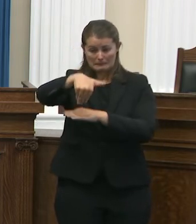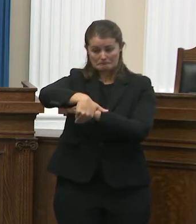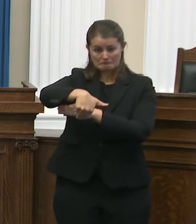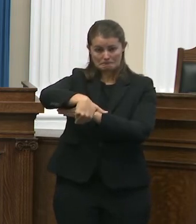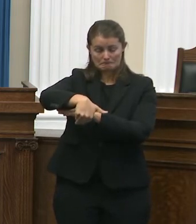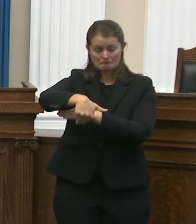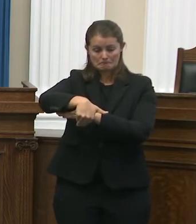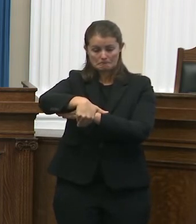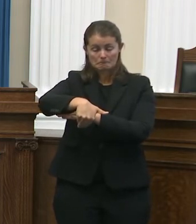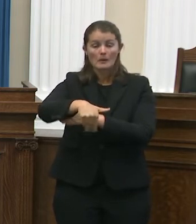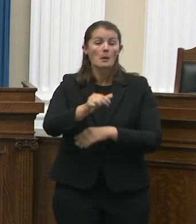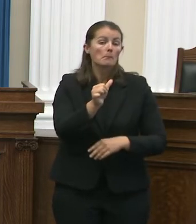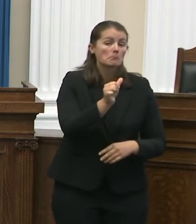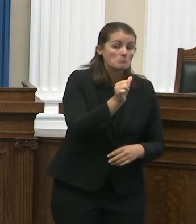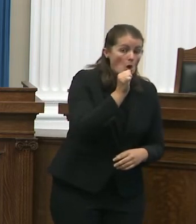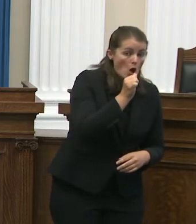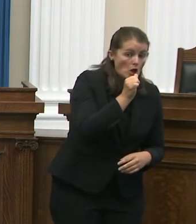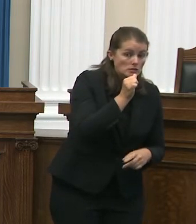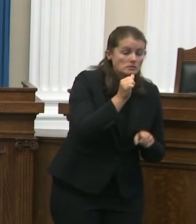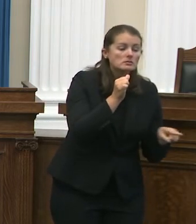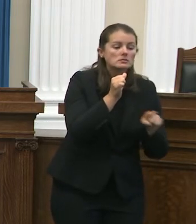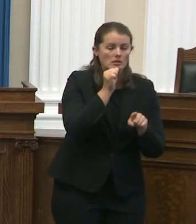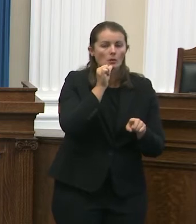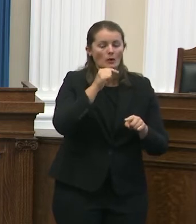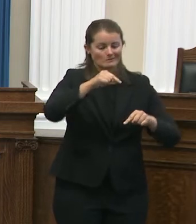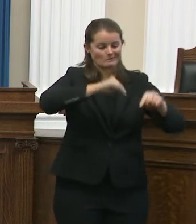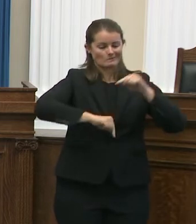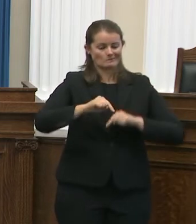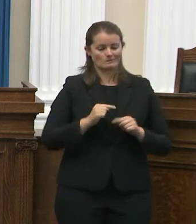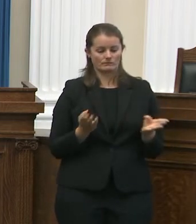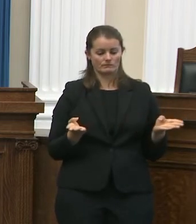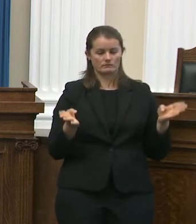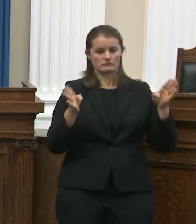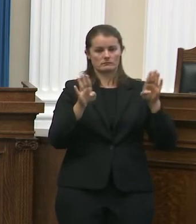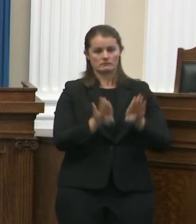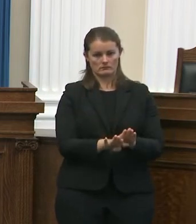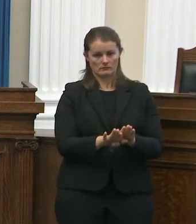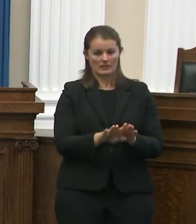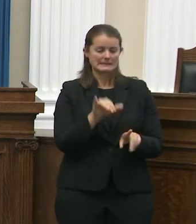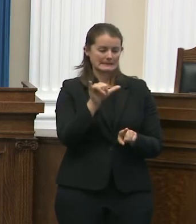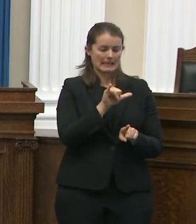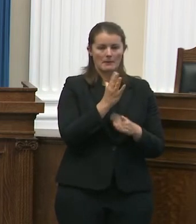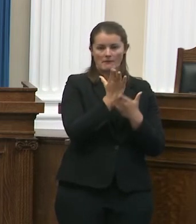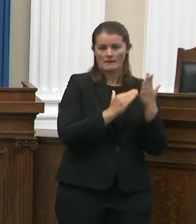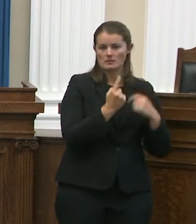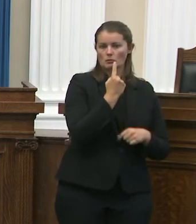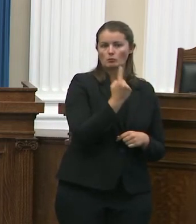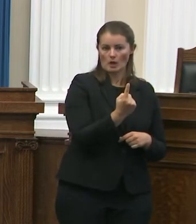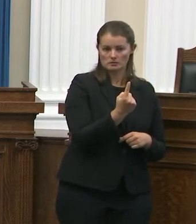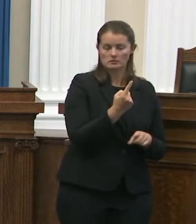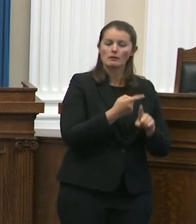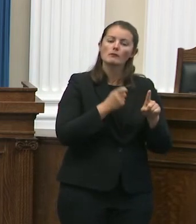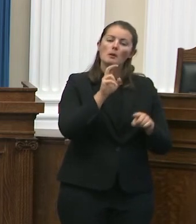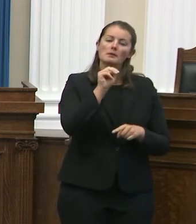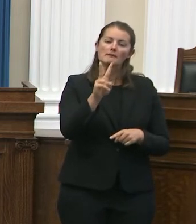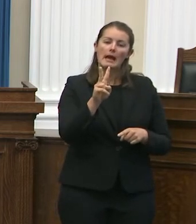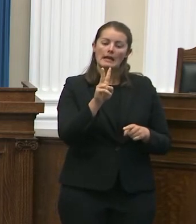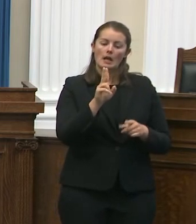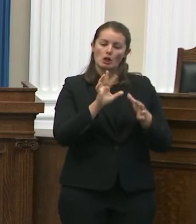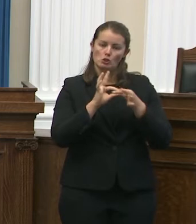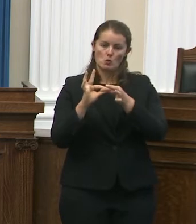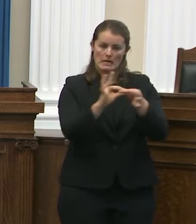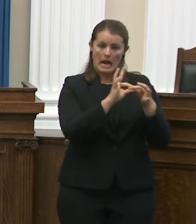Nevada will be returning to similar restrictions laid out in phase one of our Nevada United Roadmap to